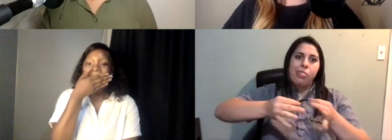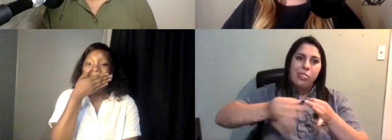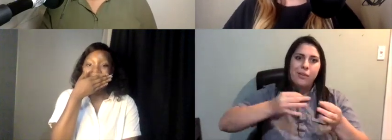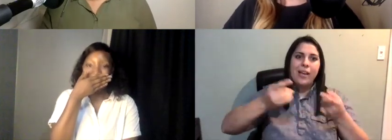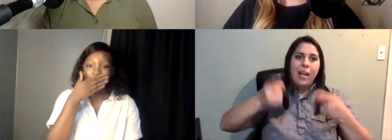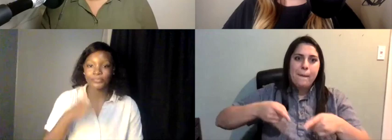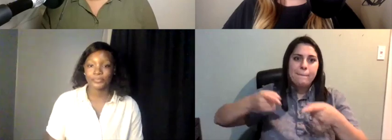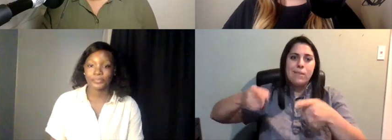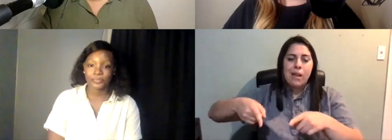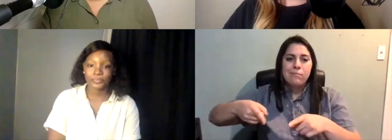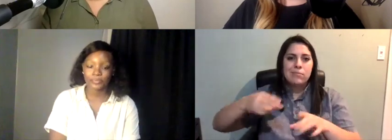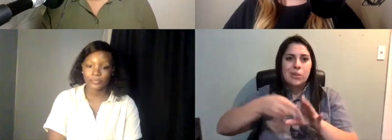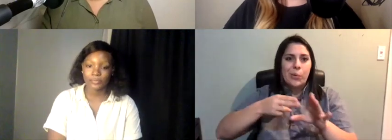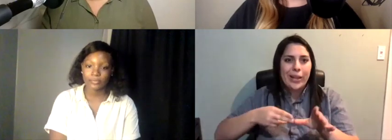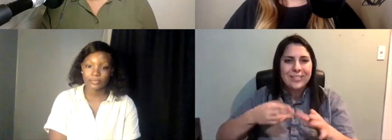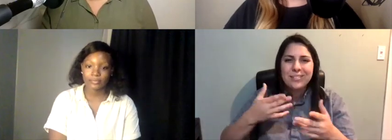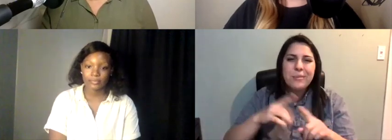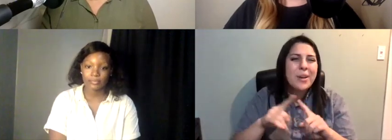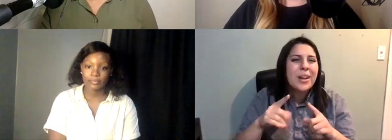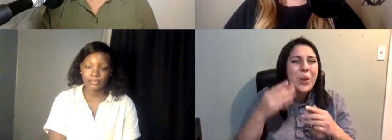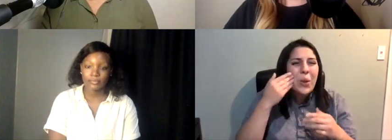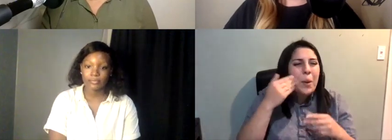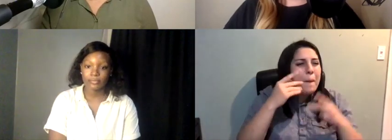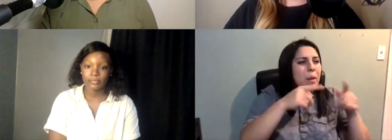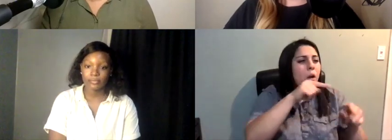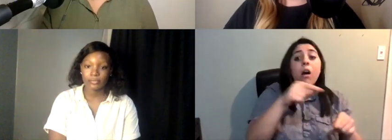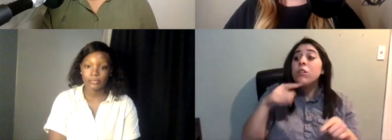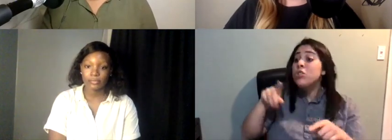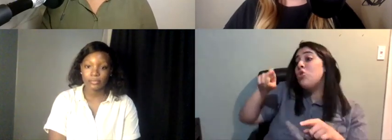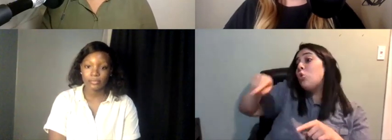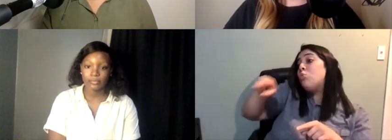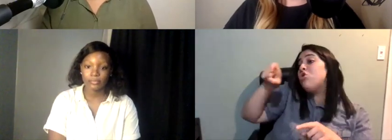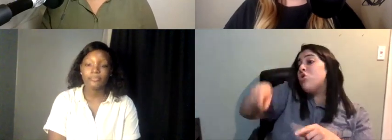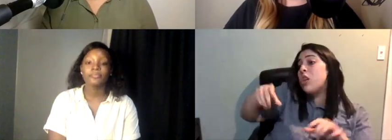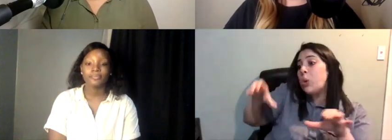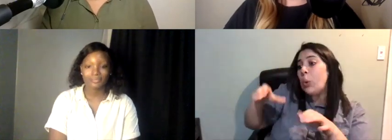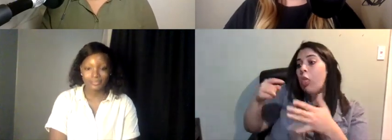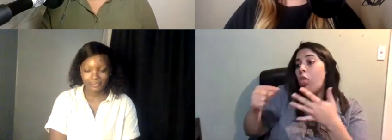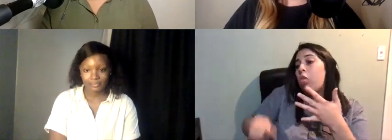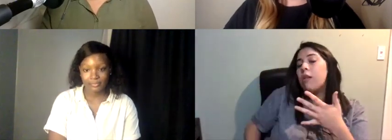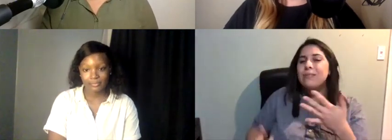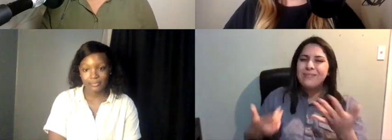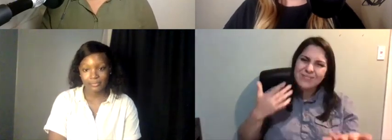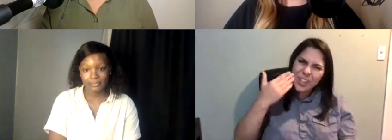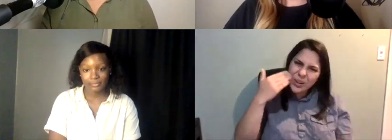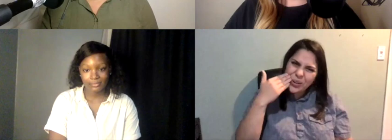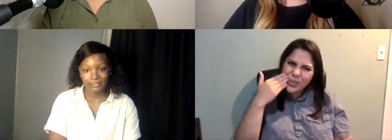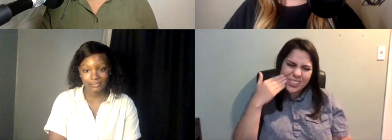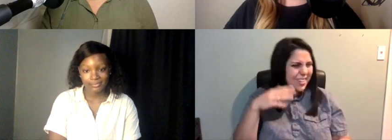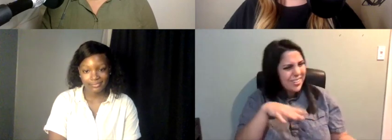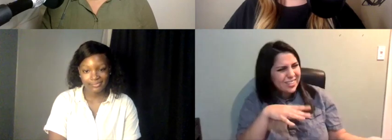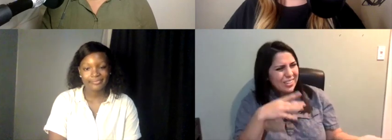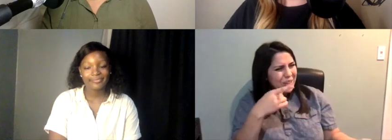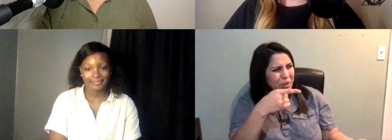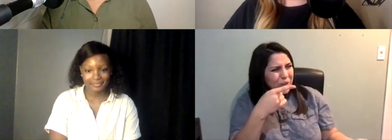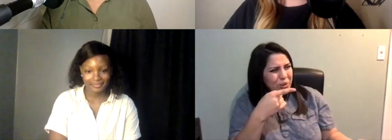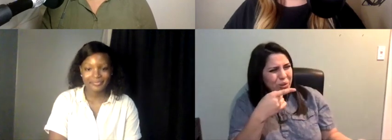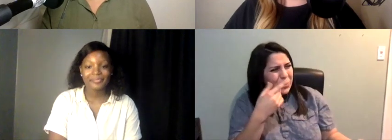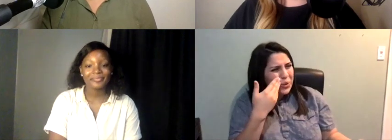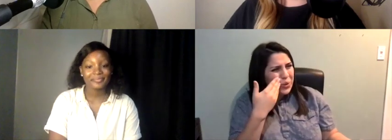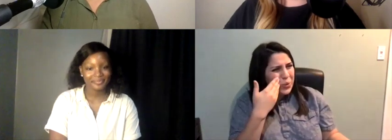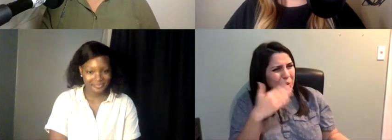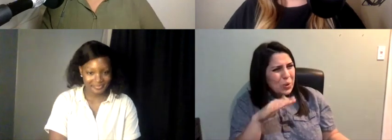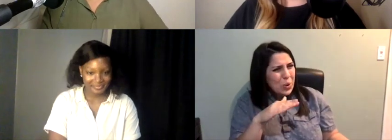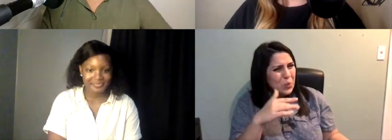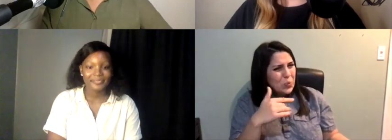I think people just coming in and being like, oh, you should do this. And I'm like, you don't really know what I should do. I don't know what